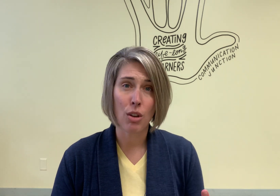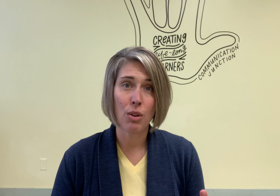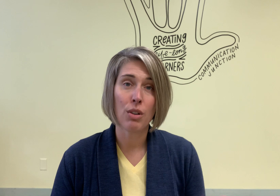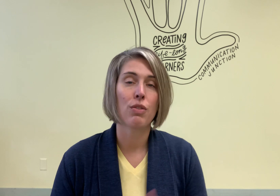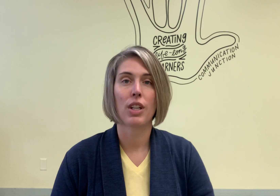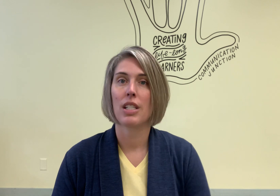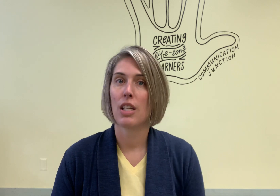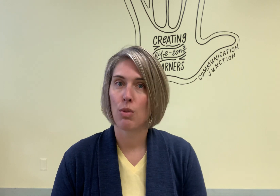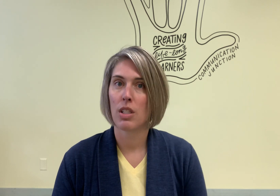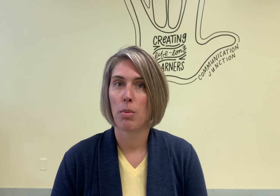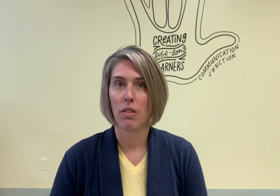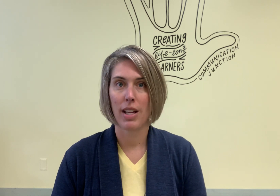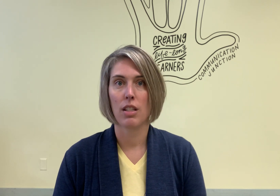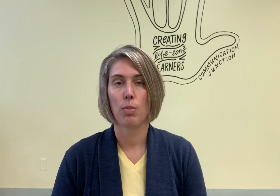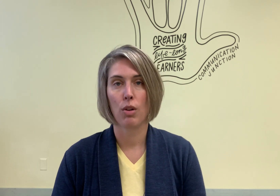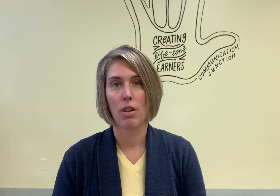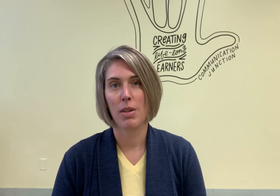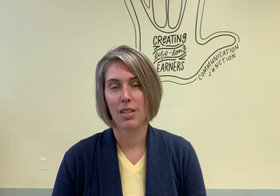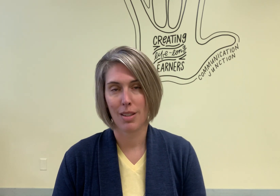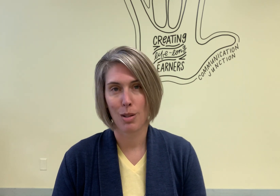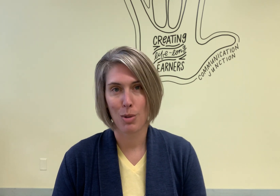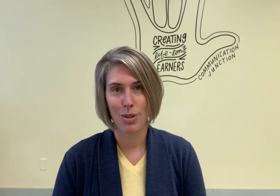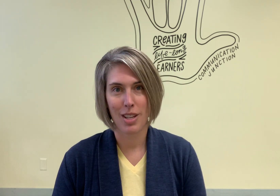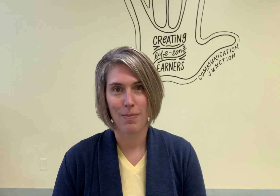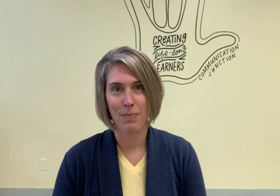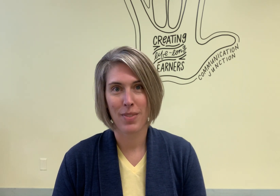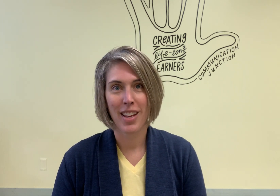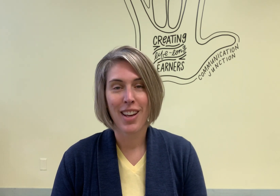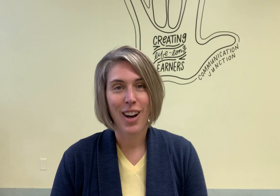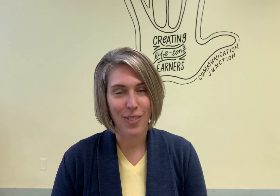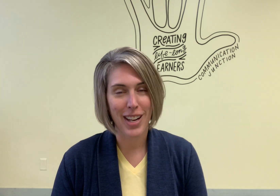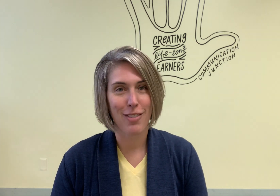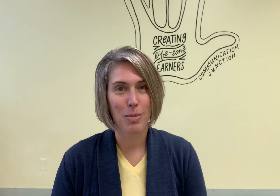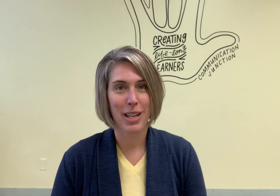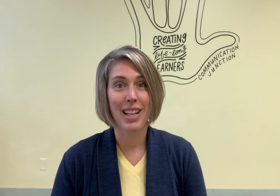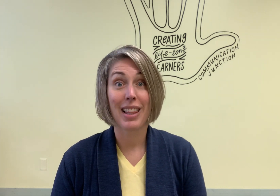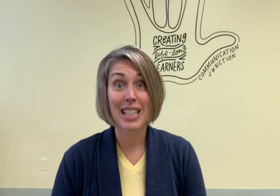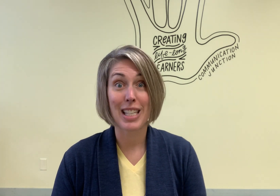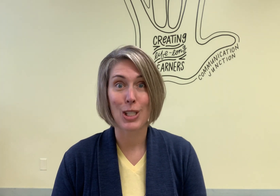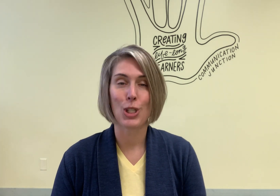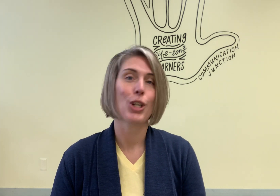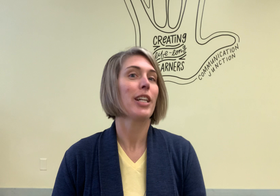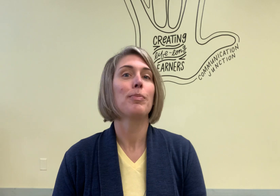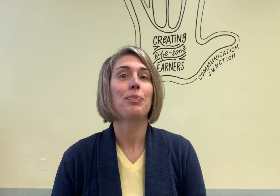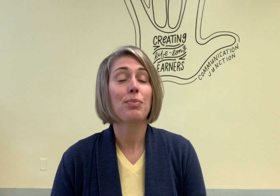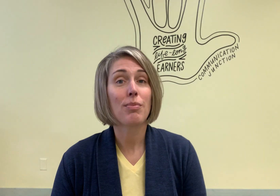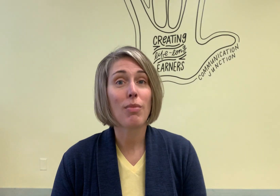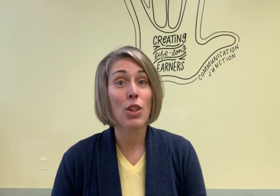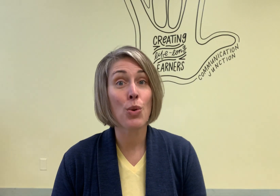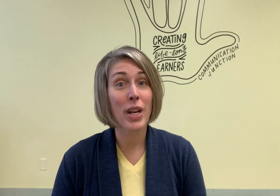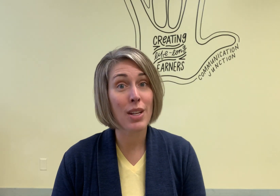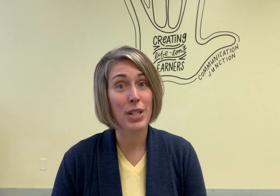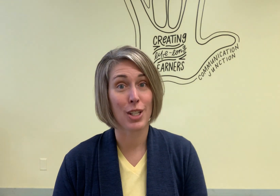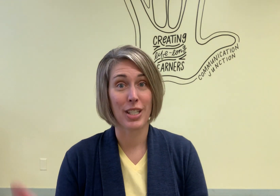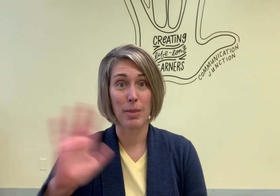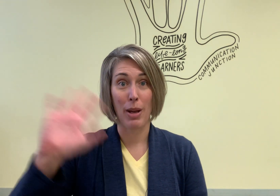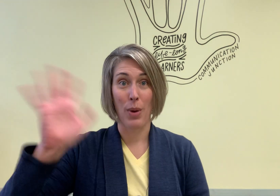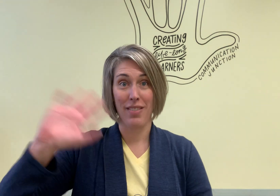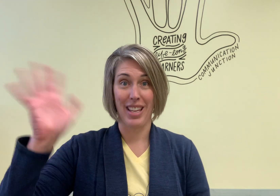you for continuing to provide this programming to the community. All right, everybody, let's get started. The way that we start is by waving. Can